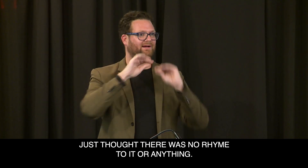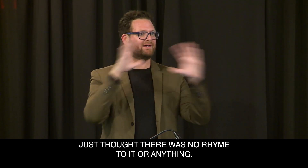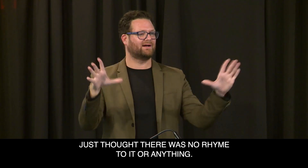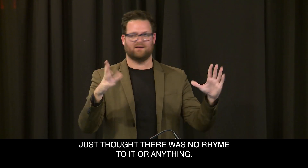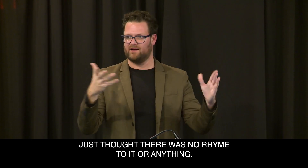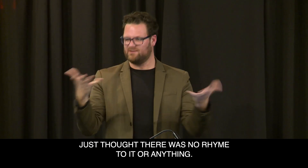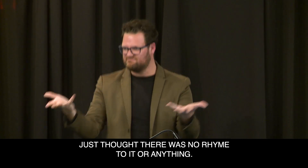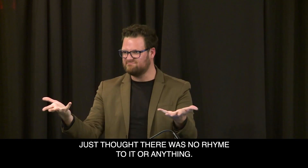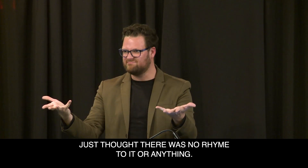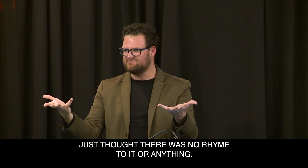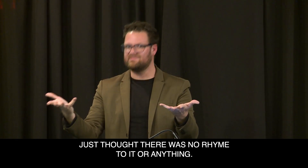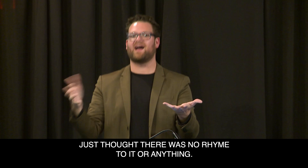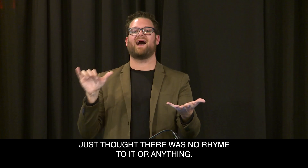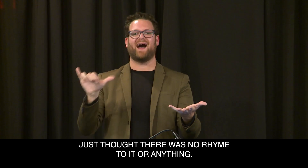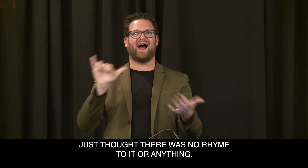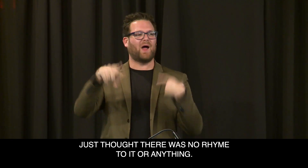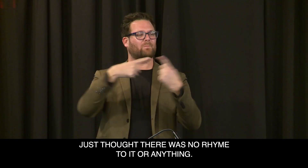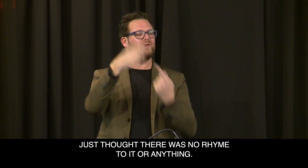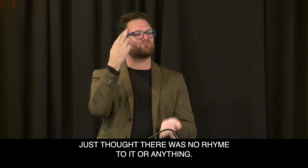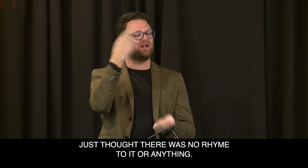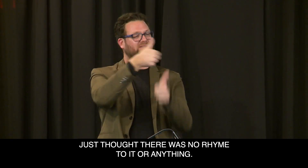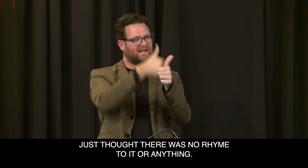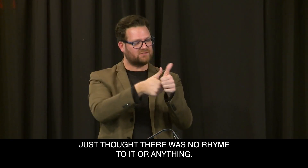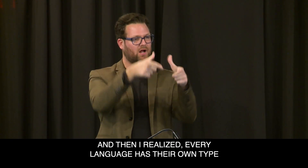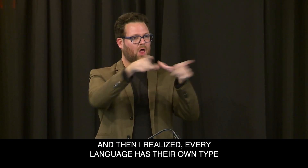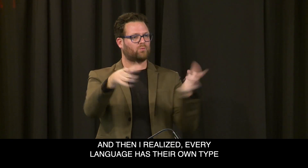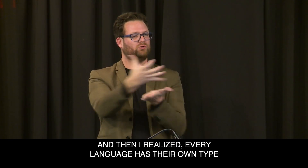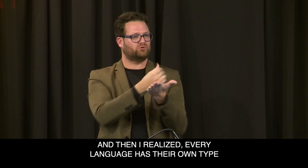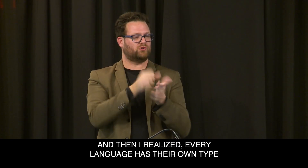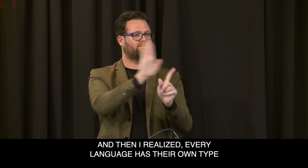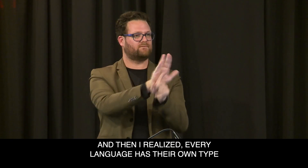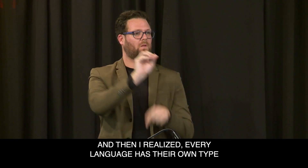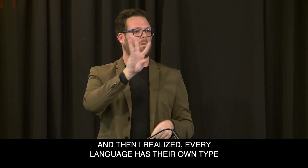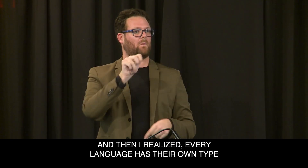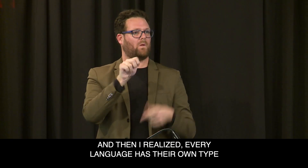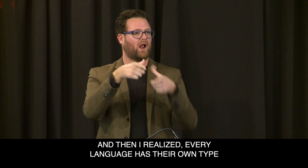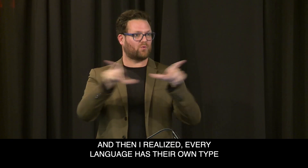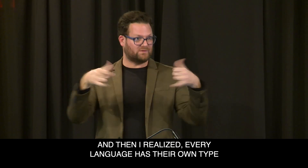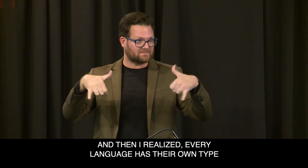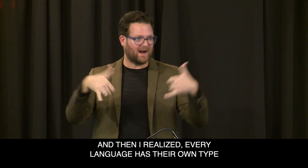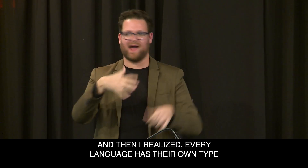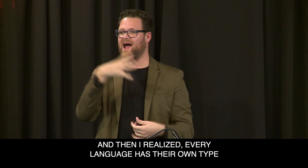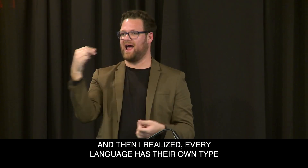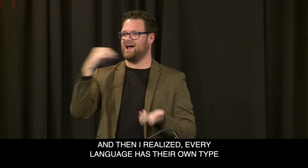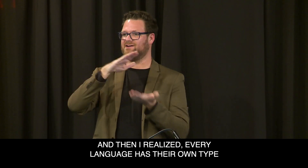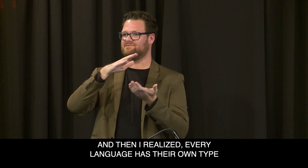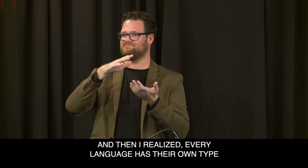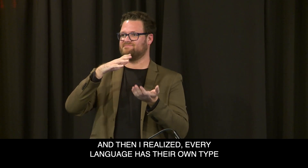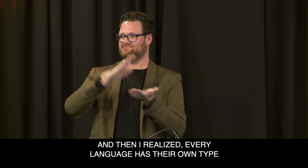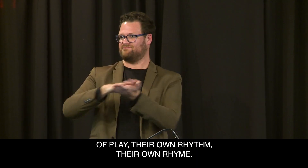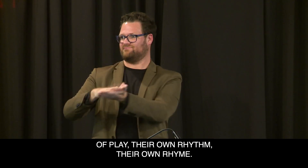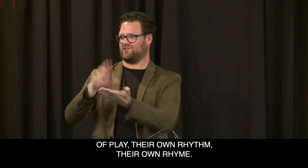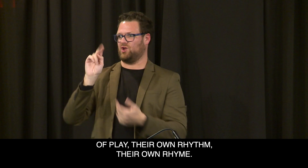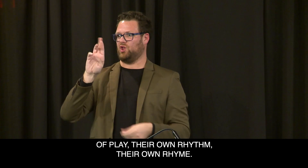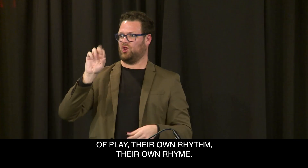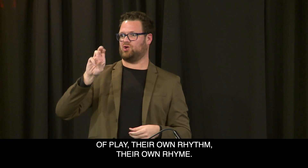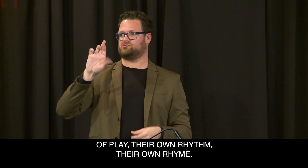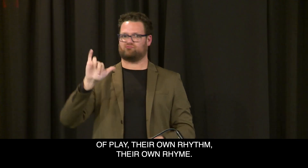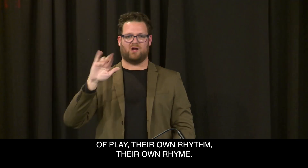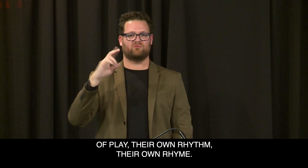was no rhyme to it or anything. And then I realized every language has their own type of play, their